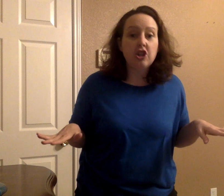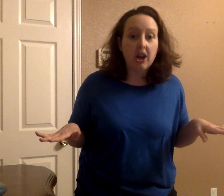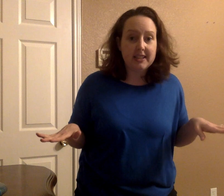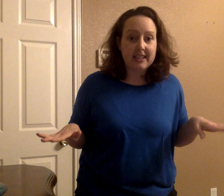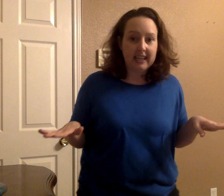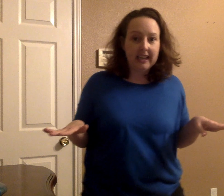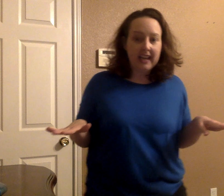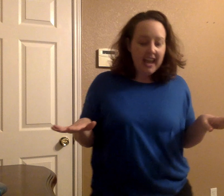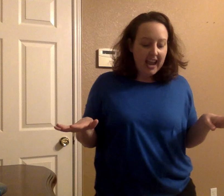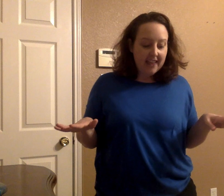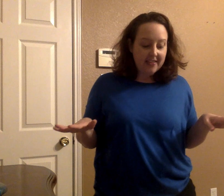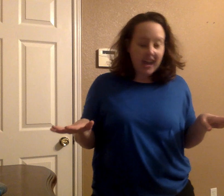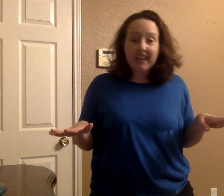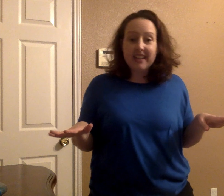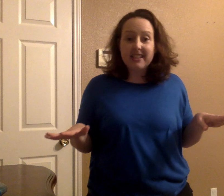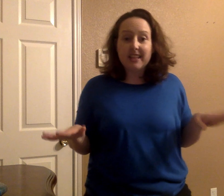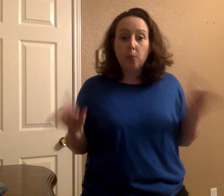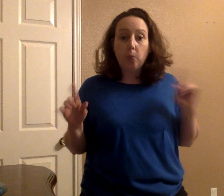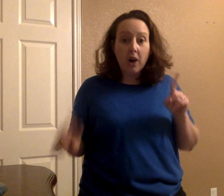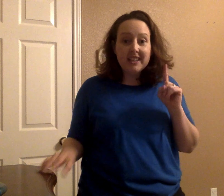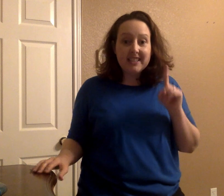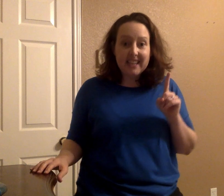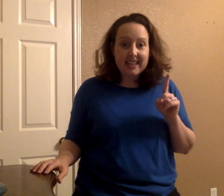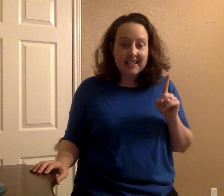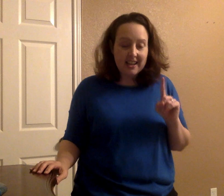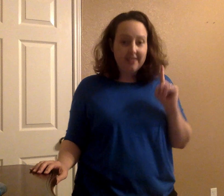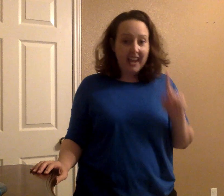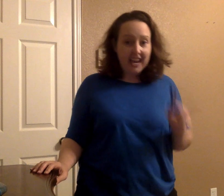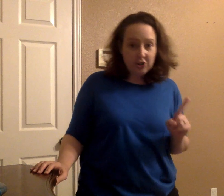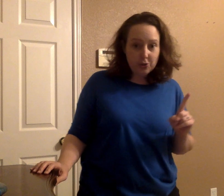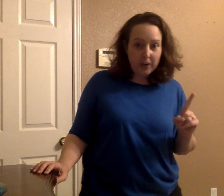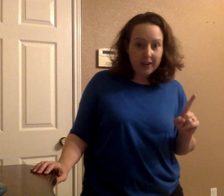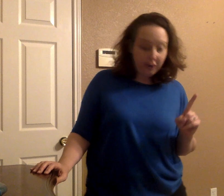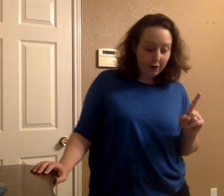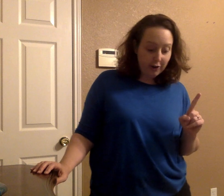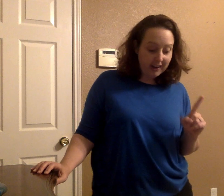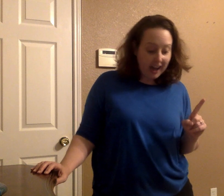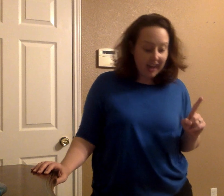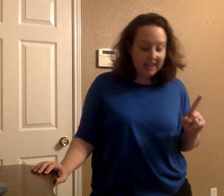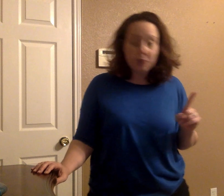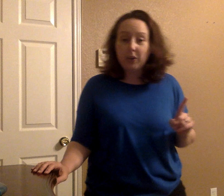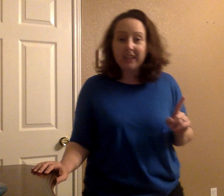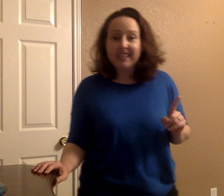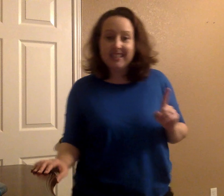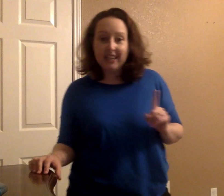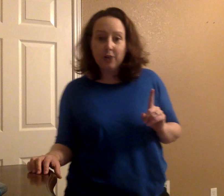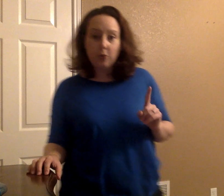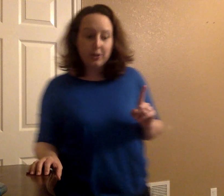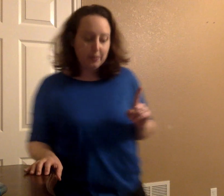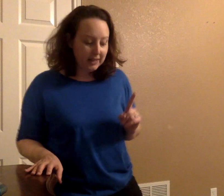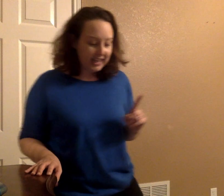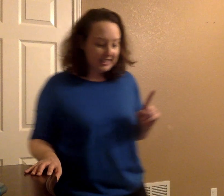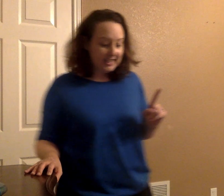not singing. And that is the one sentence of Angels We Have Heard on High, Sweetly Singing, or the Plains,